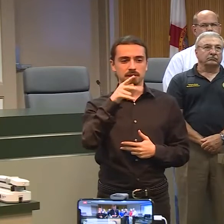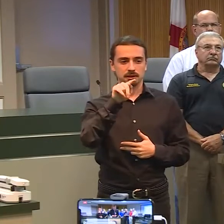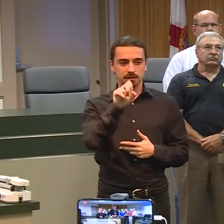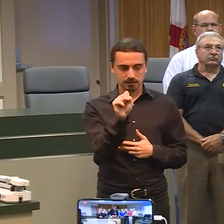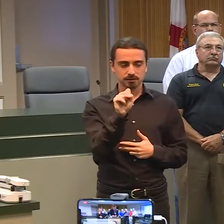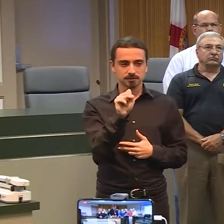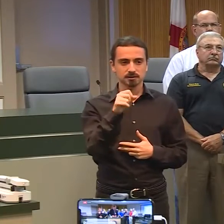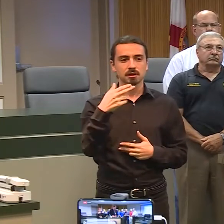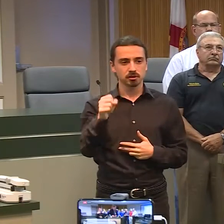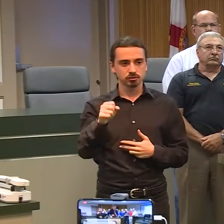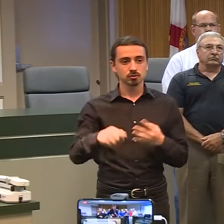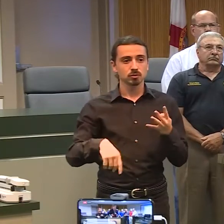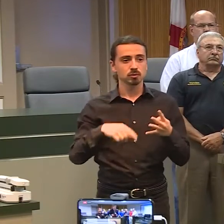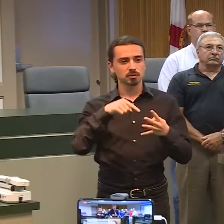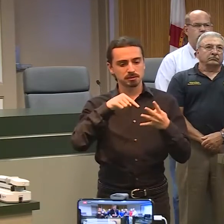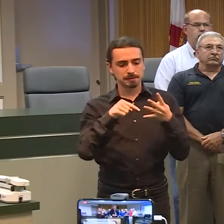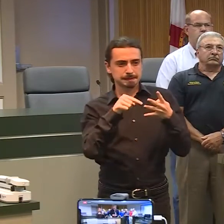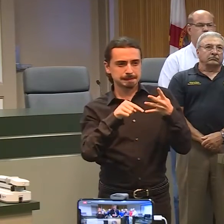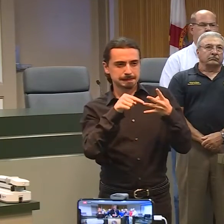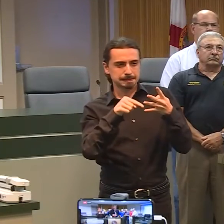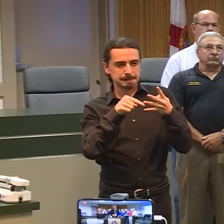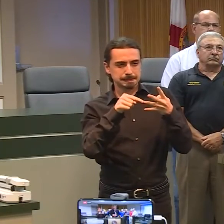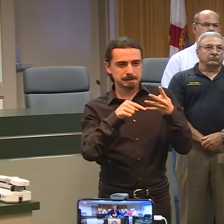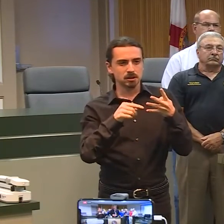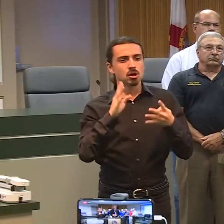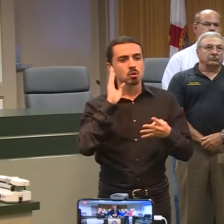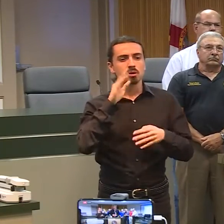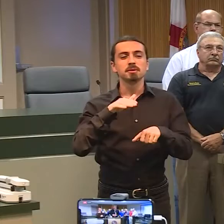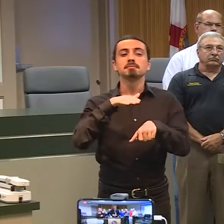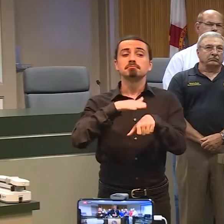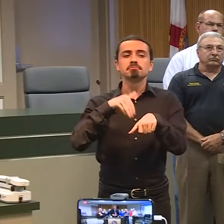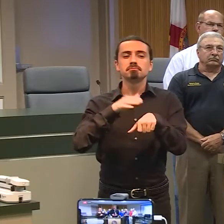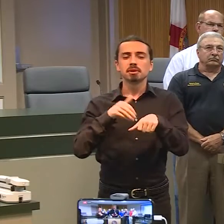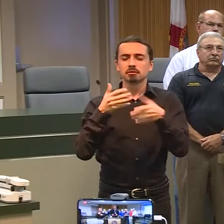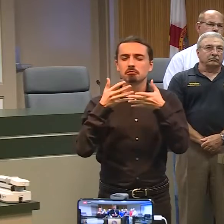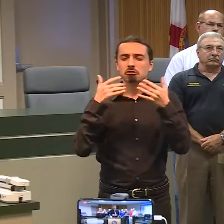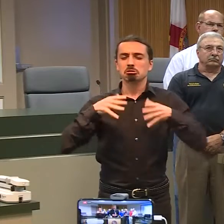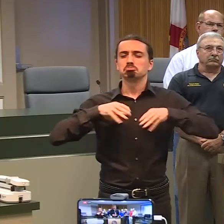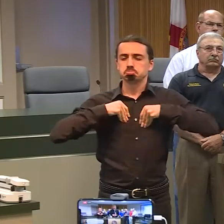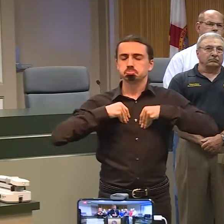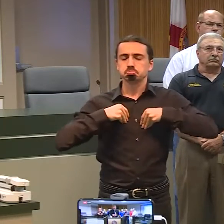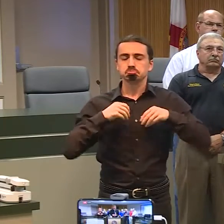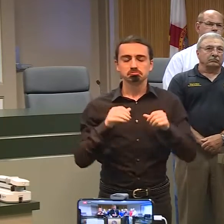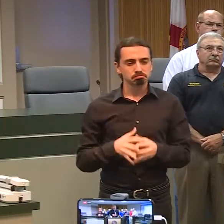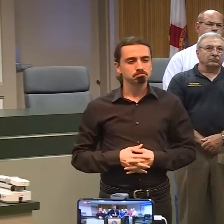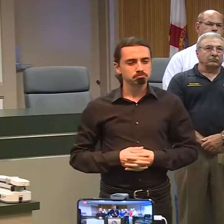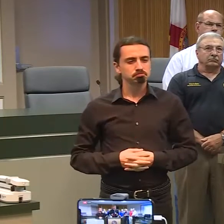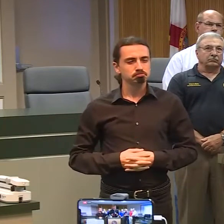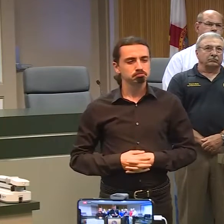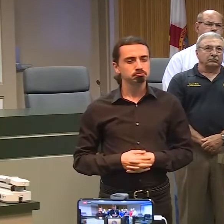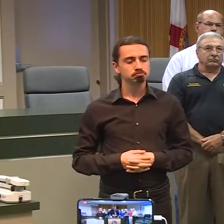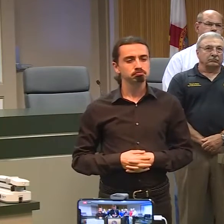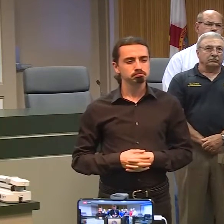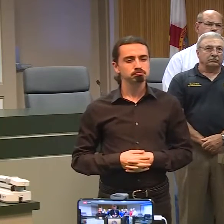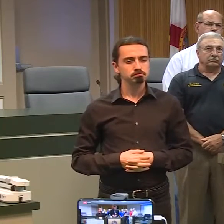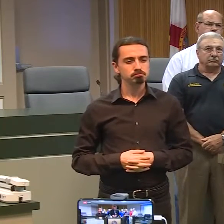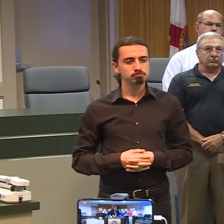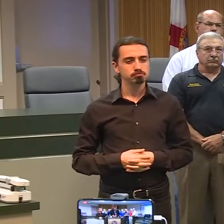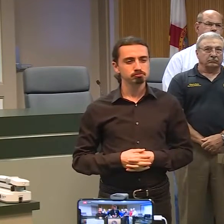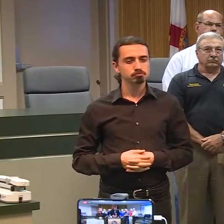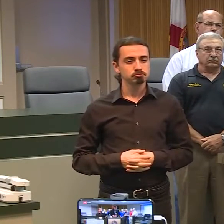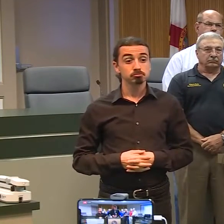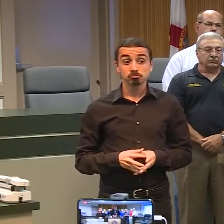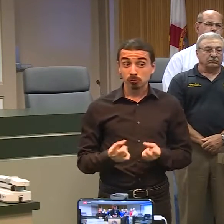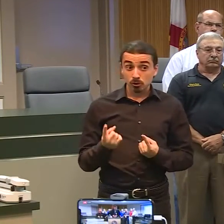shelters. Again, if you have any questions about any of this information that we're putting forth, please call our Citizen